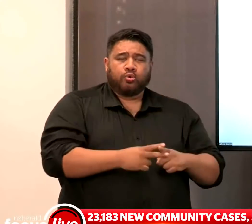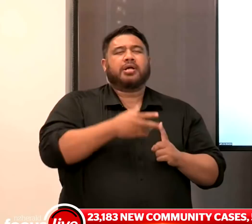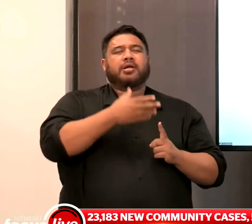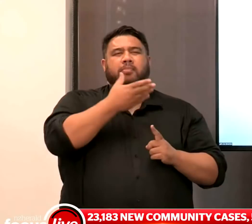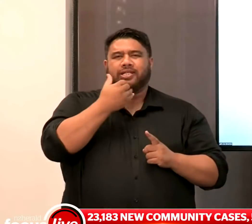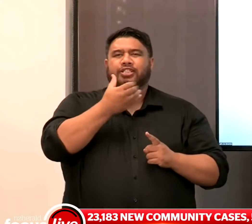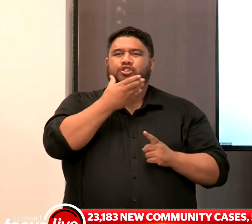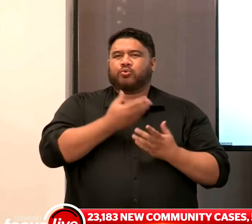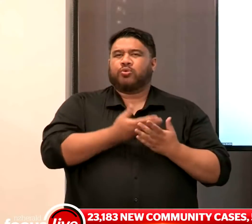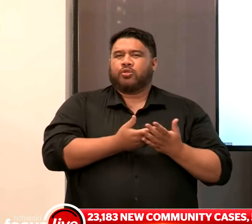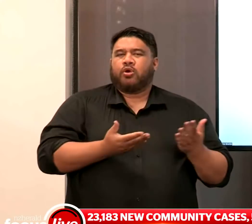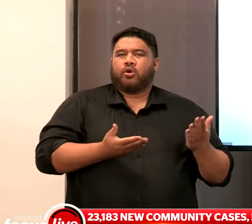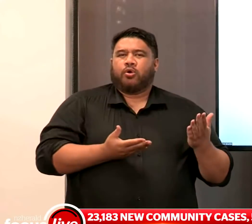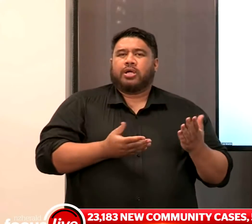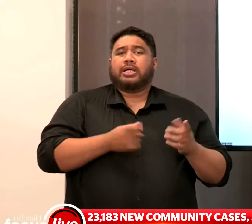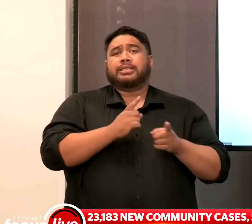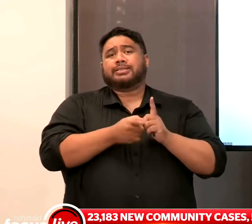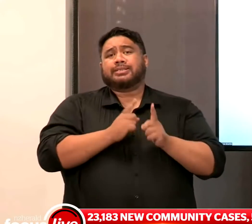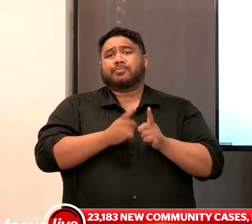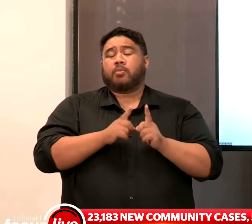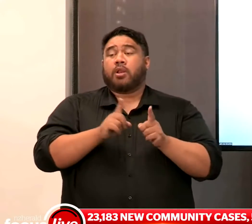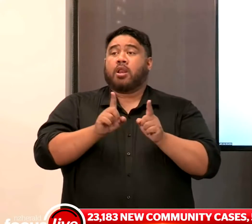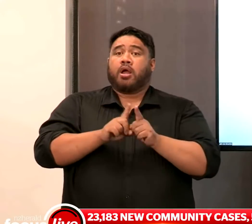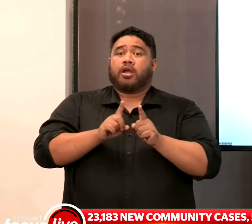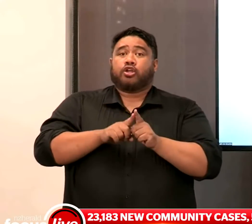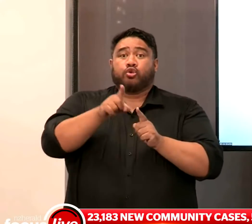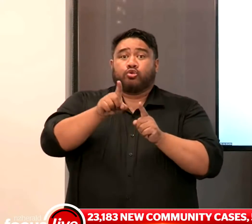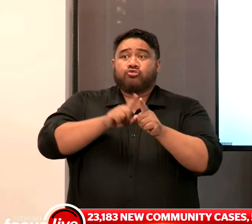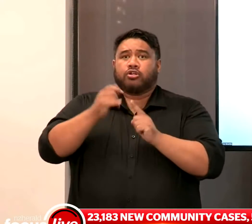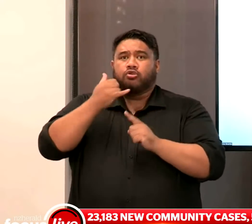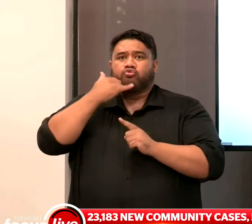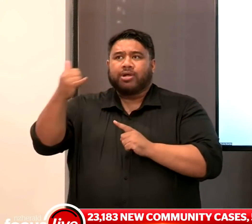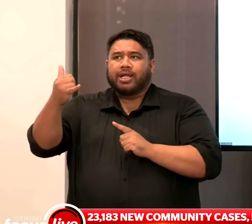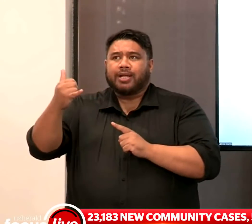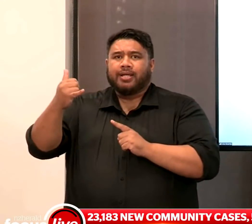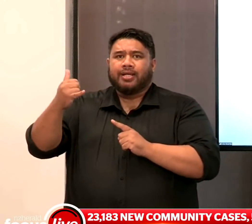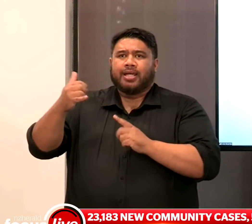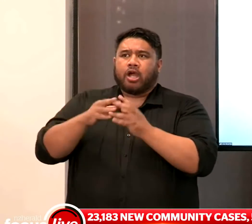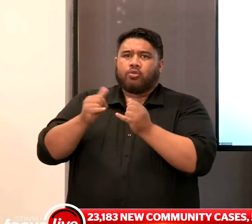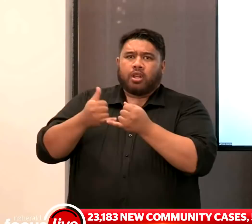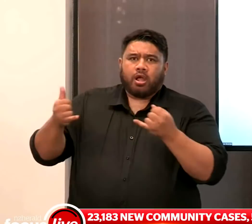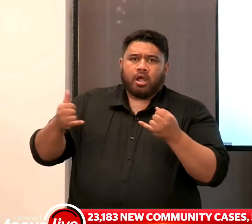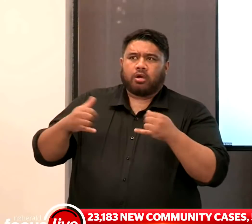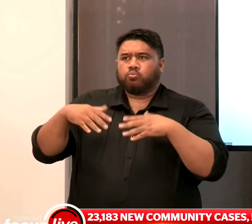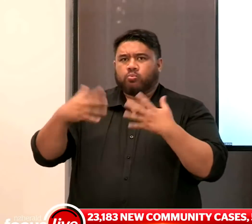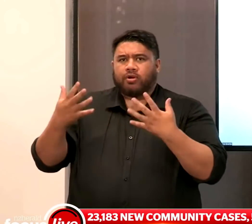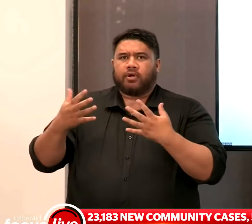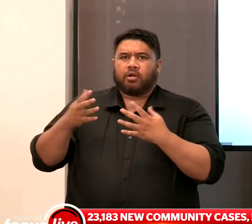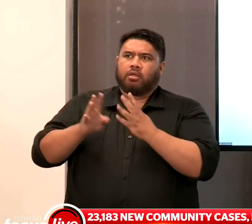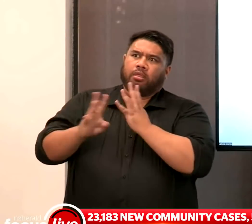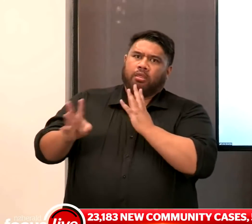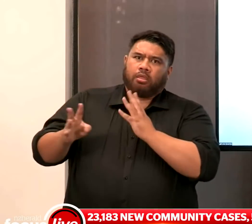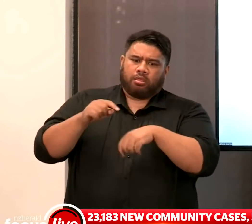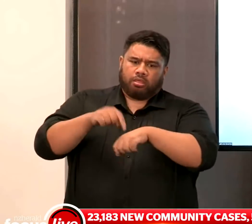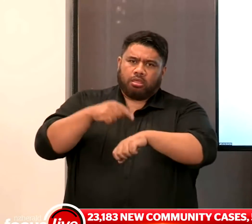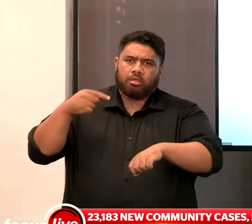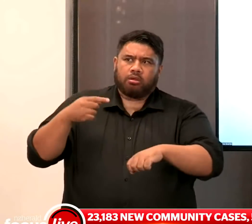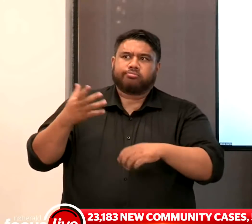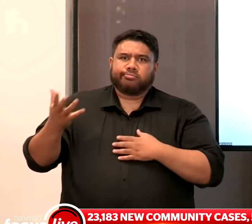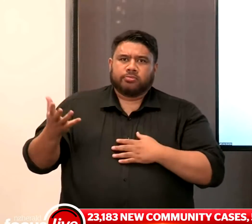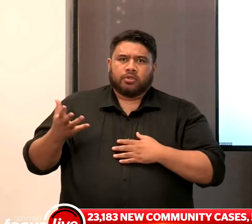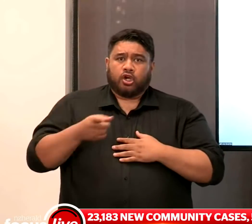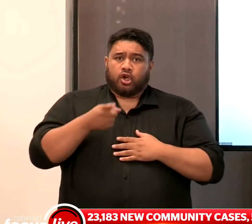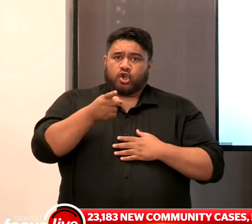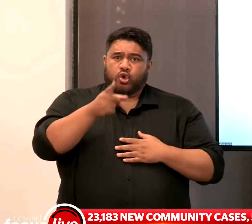that at times, the waiting times to get through to some of our telehealth services can get quite long. And so if you